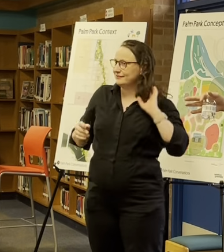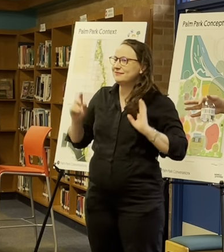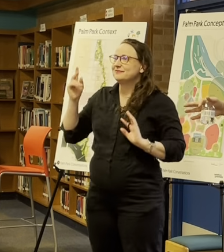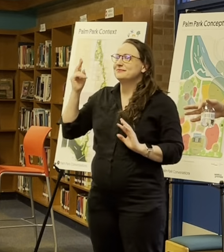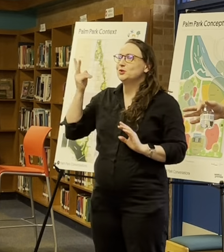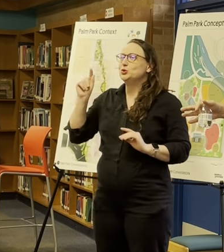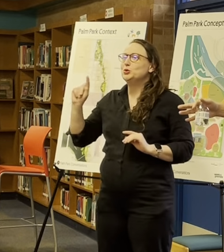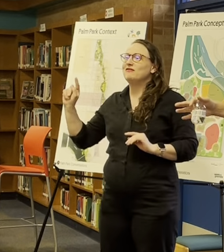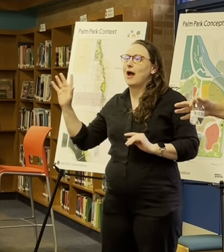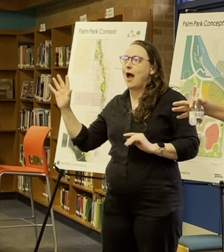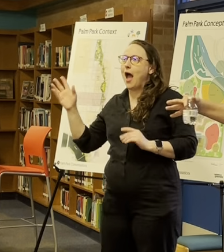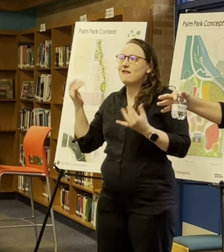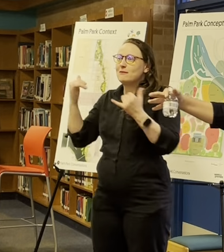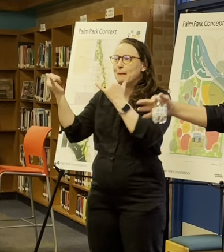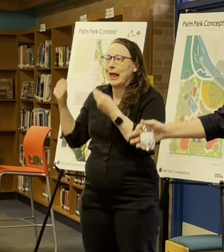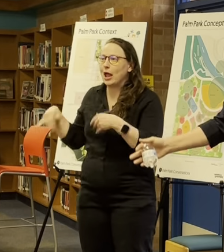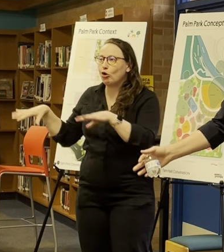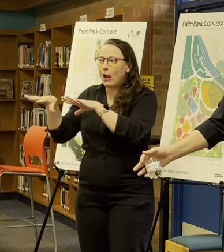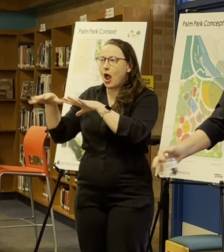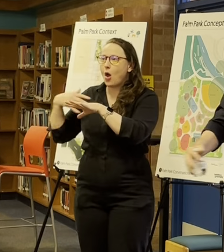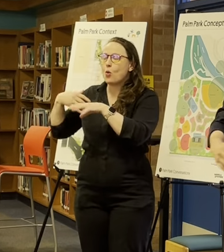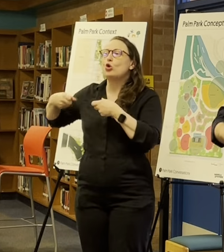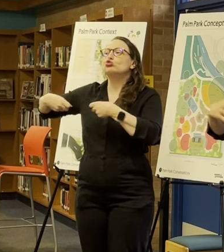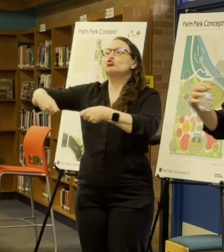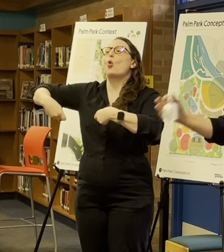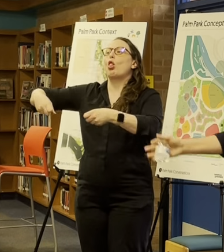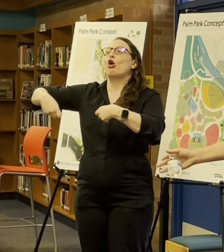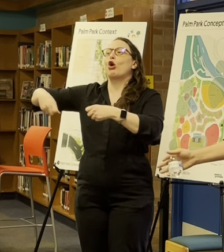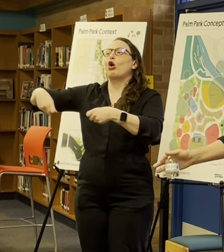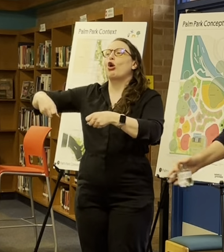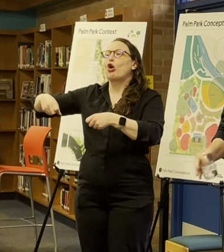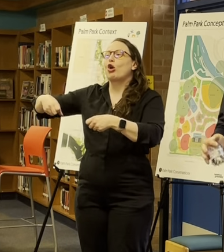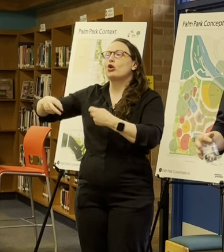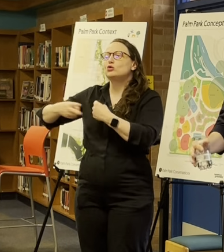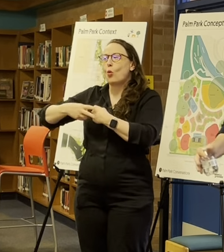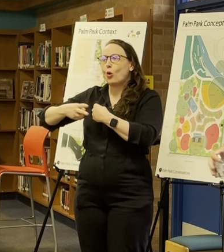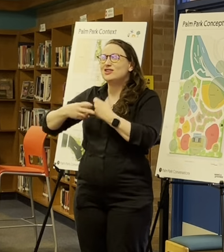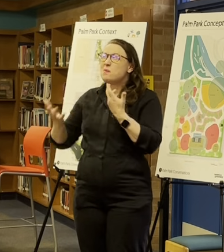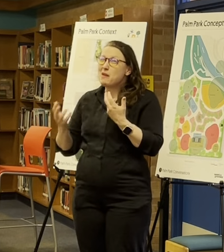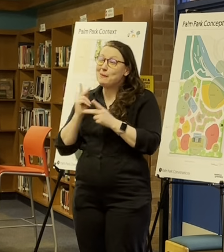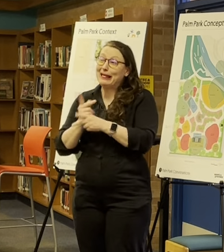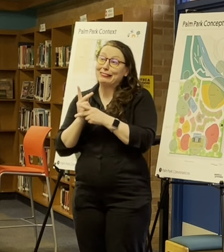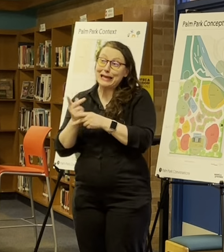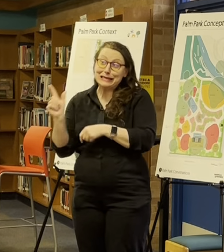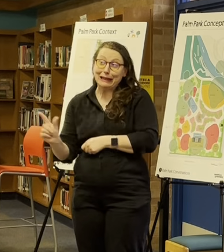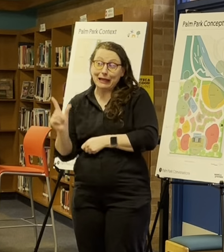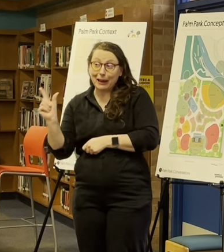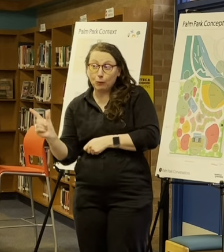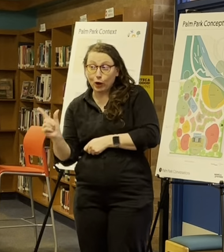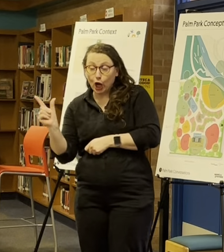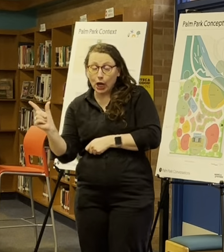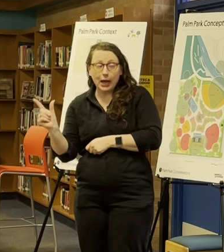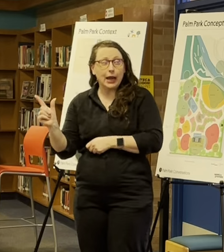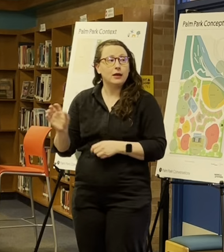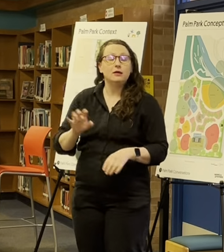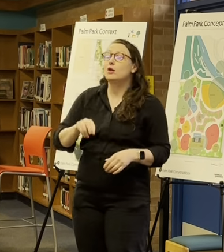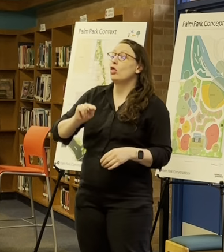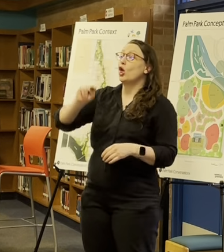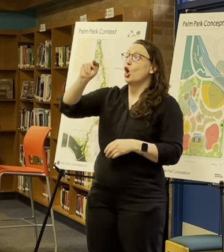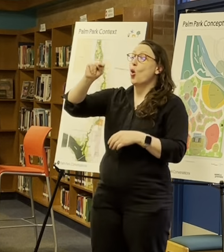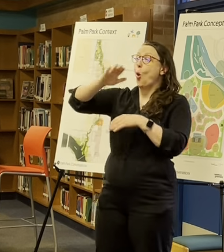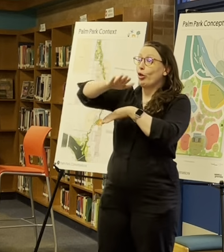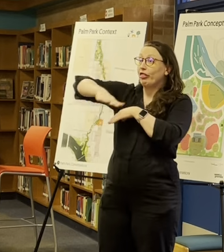use that deck area that we're making and have stroller storage, or maybe a lending library could come back. On the north side, we